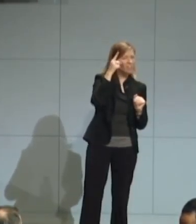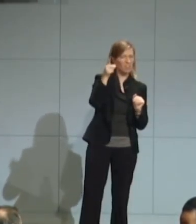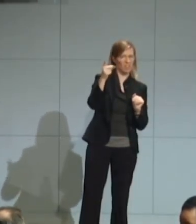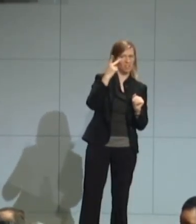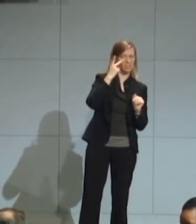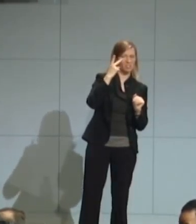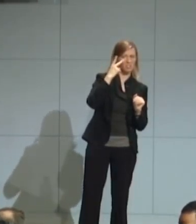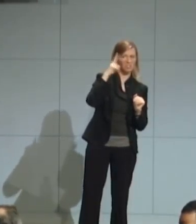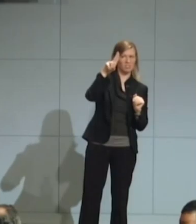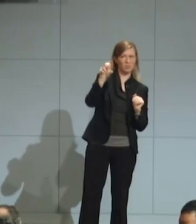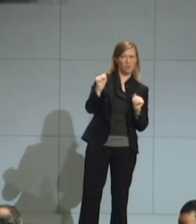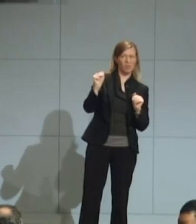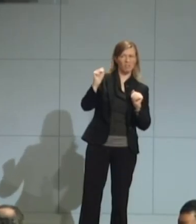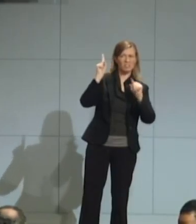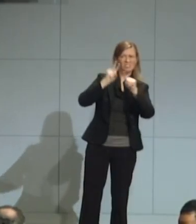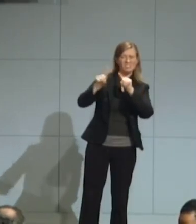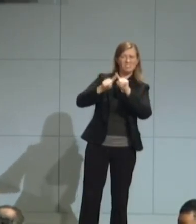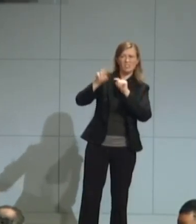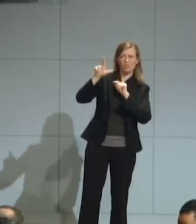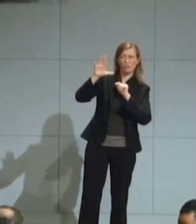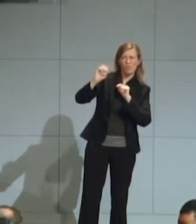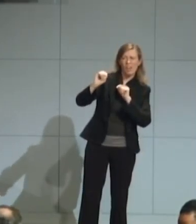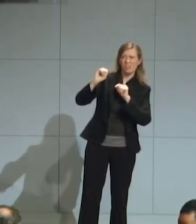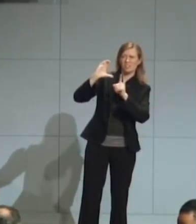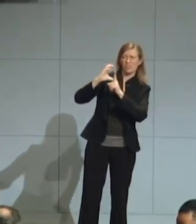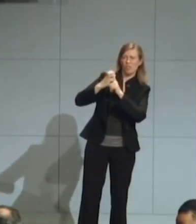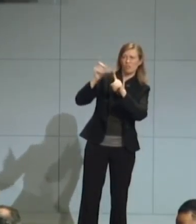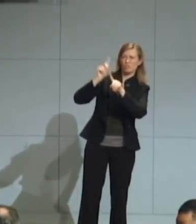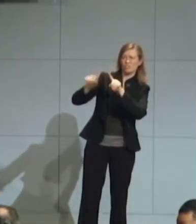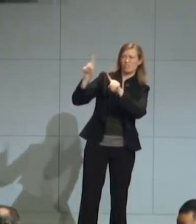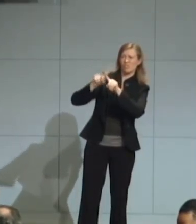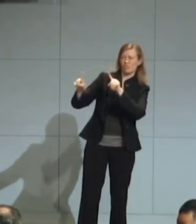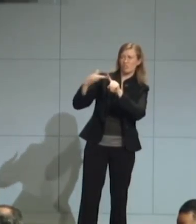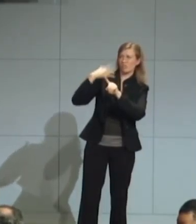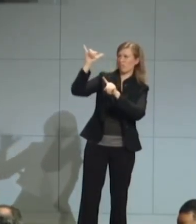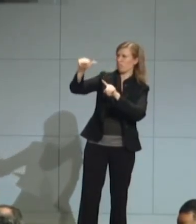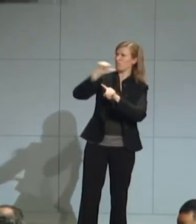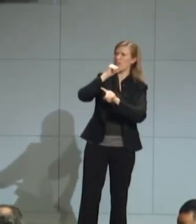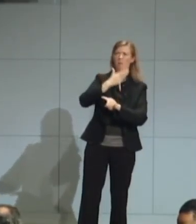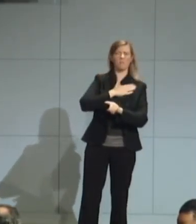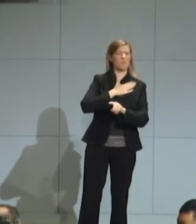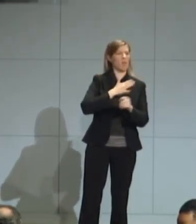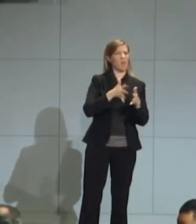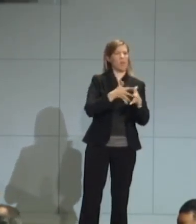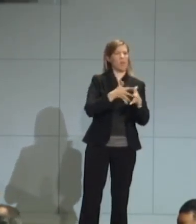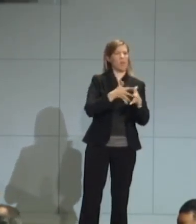now we have a black president. Okay, I am very confident that Jeff had no part in making that happen.